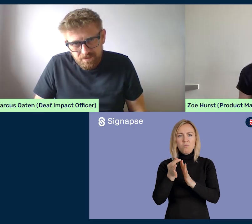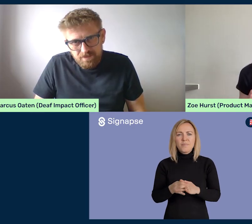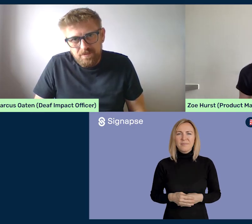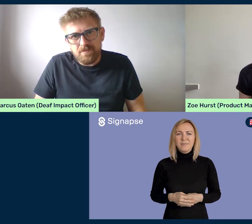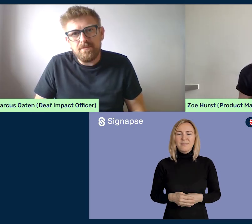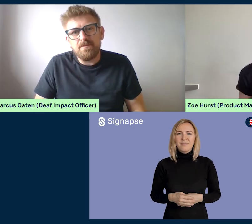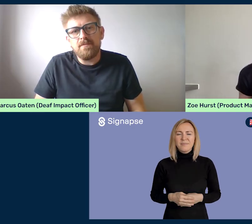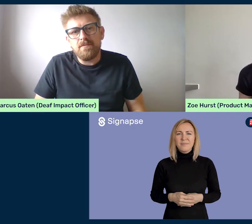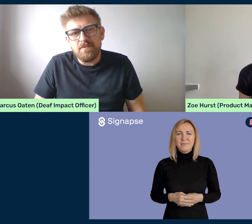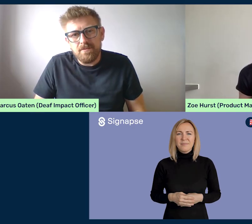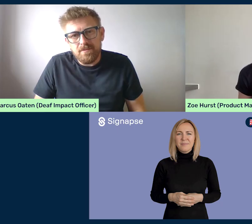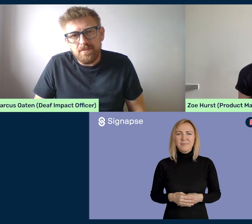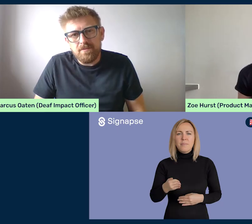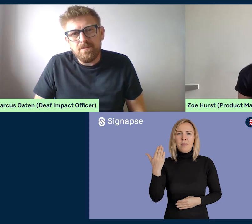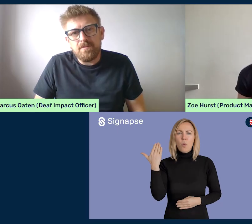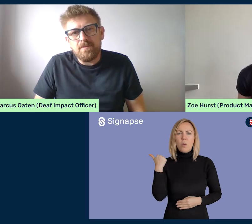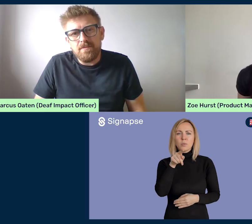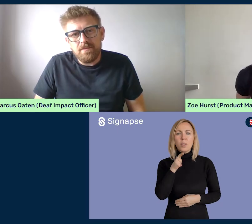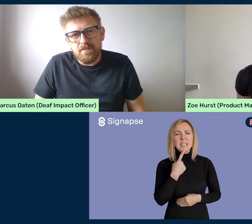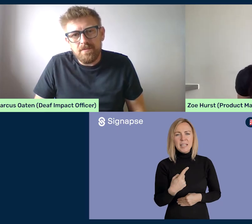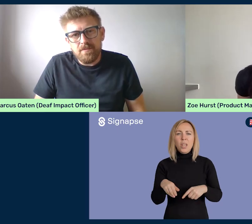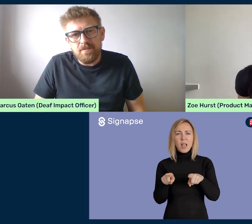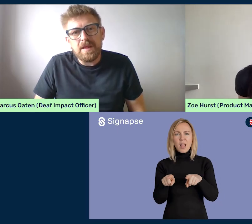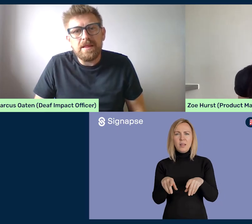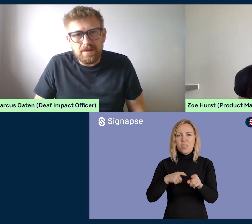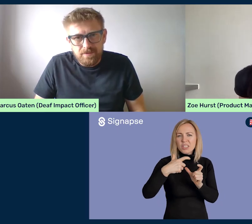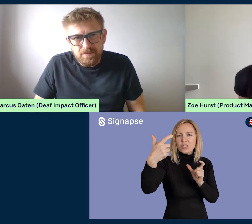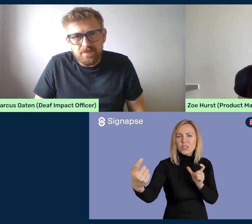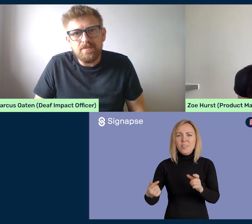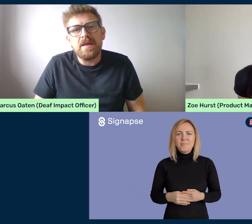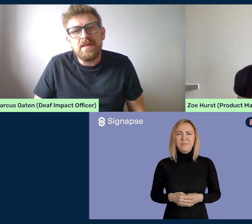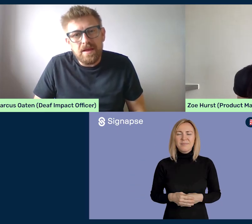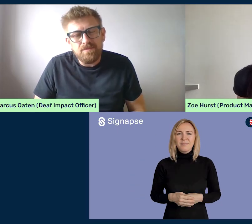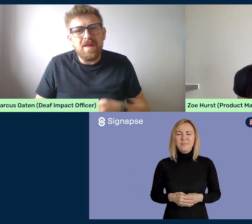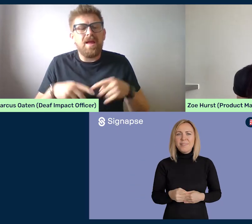like you said before, it's that bridge, isn't it? It's that connection.